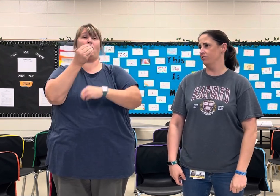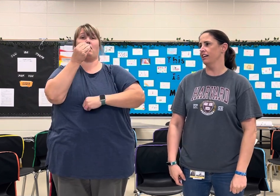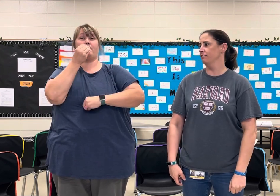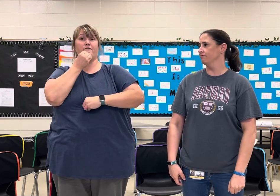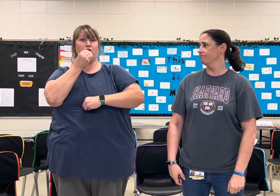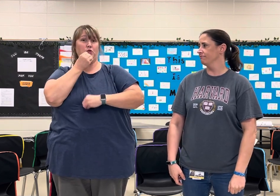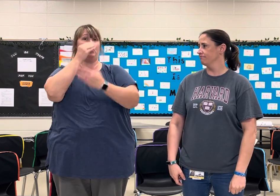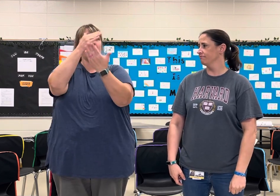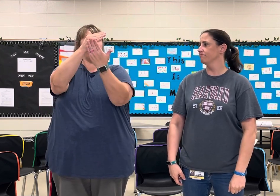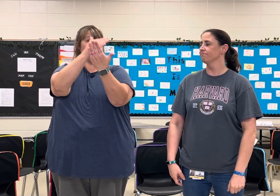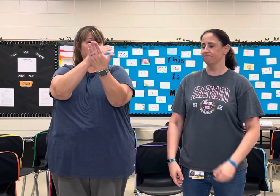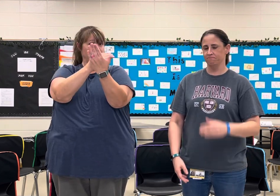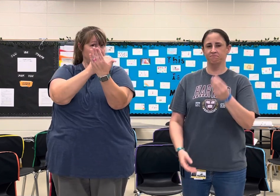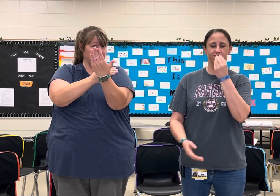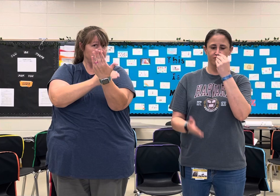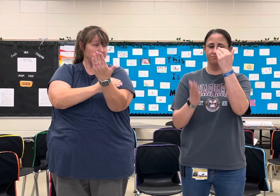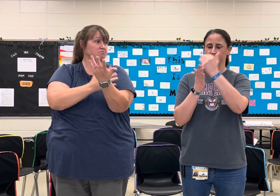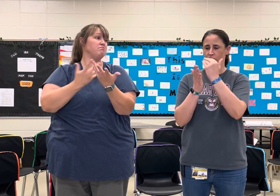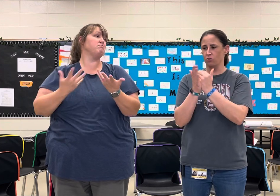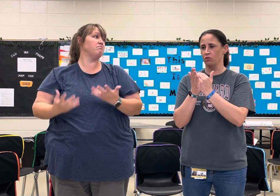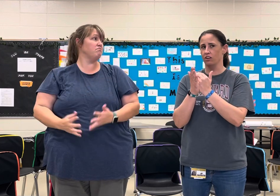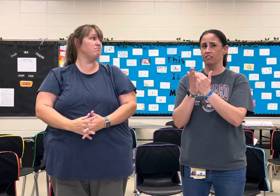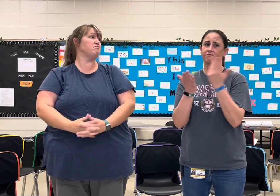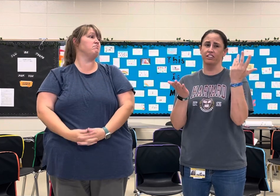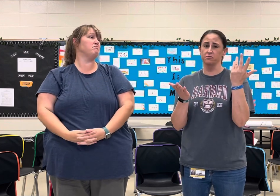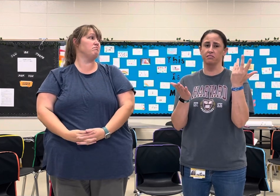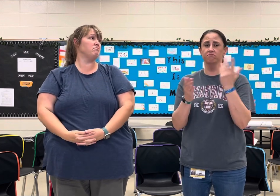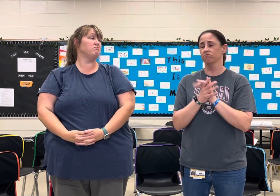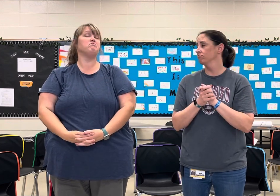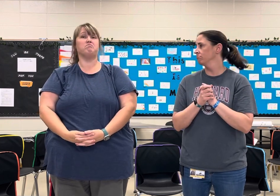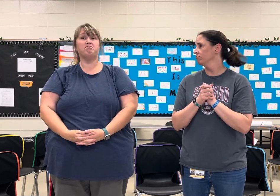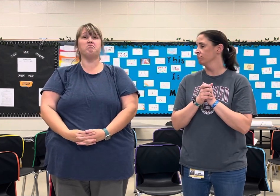that. Food? Or fingerspell.